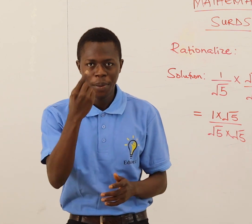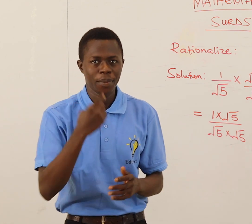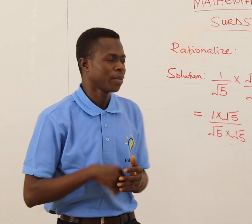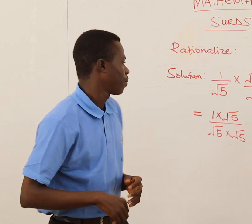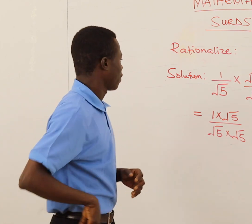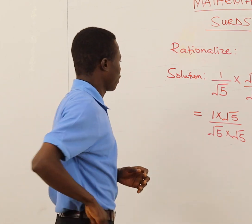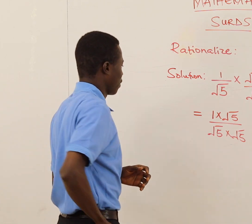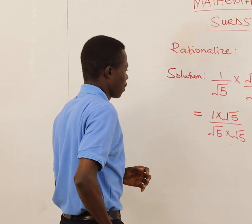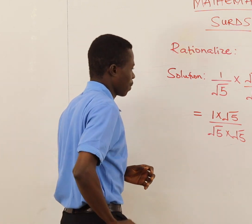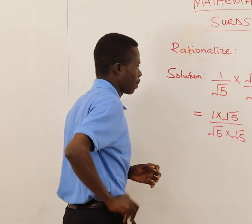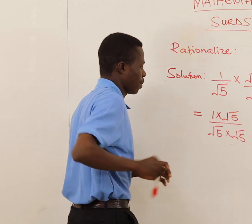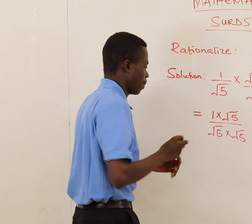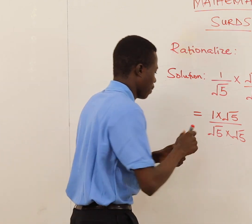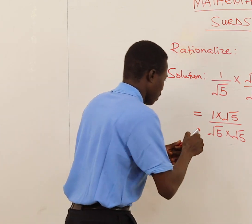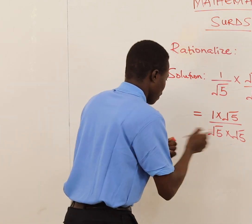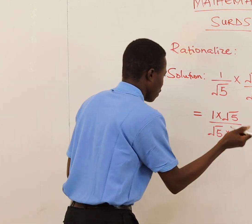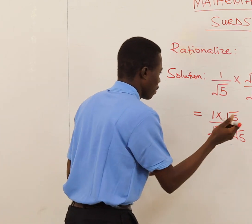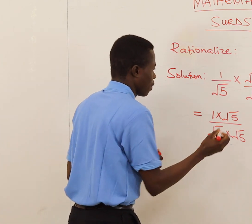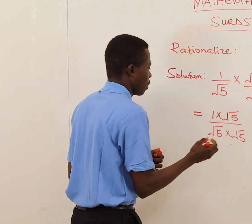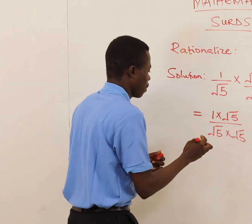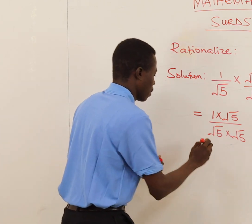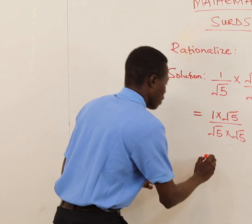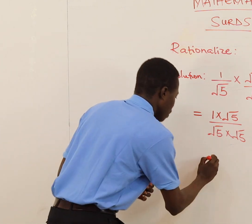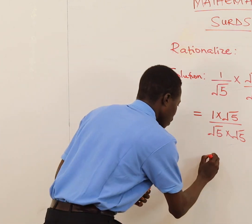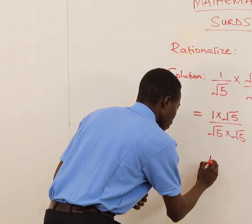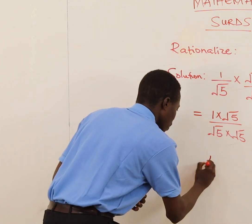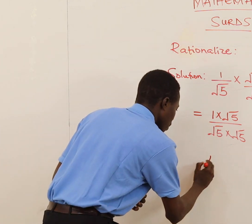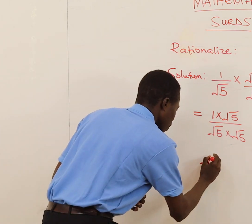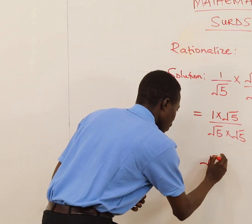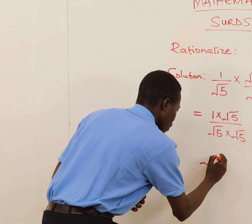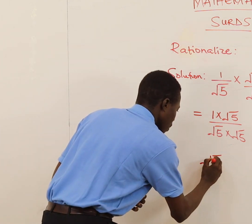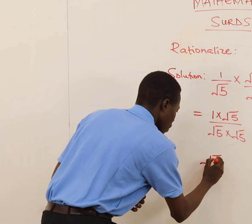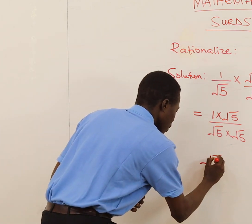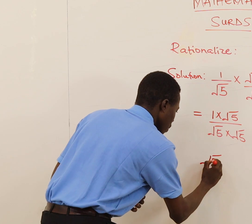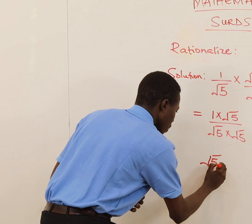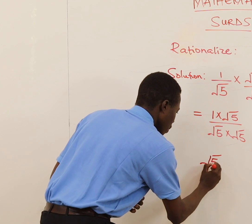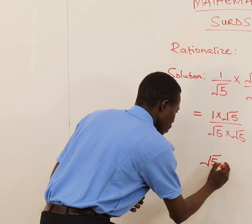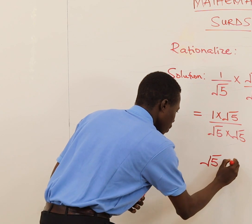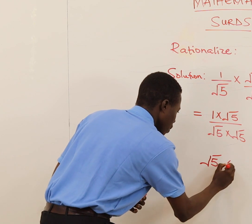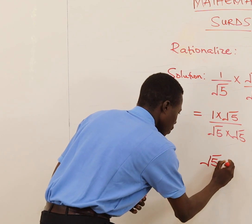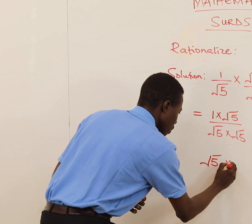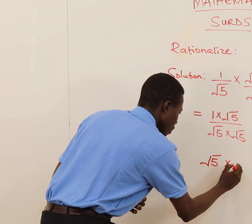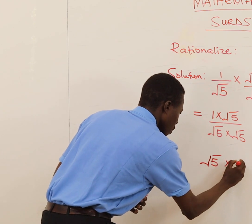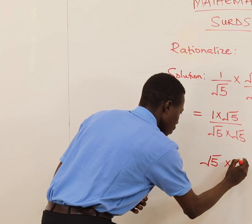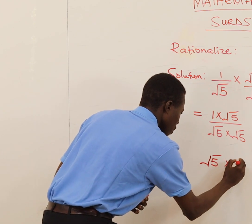that operation, that will help us to get rid of the square root sign. So now let's look at how this is